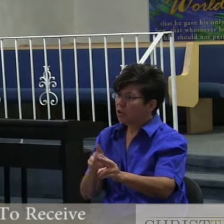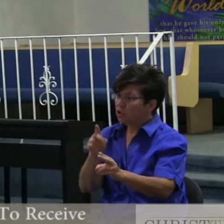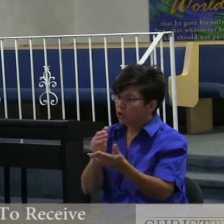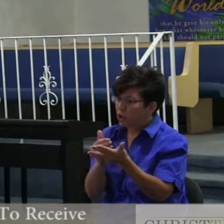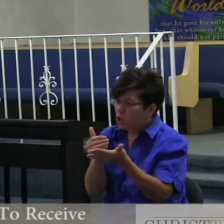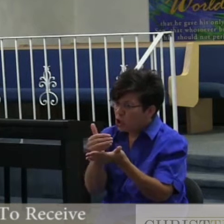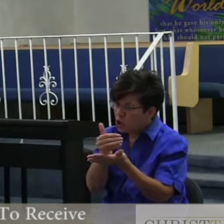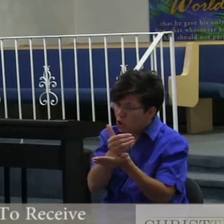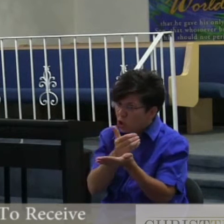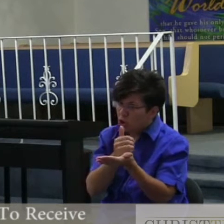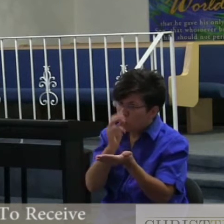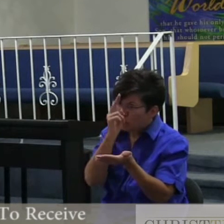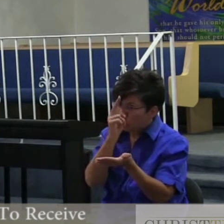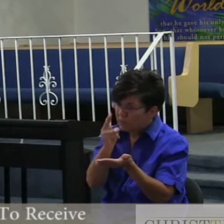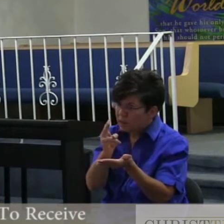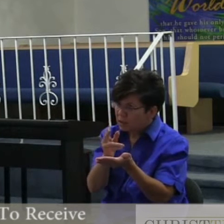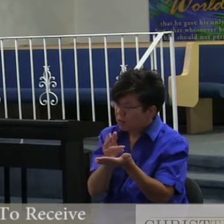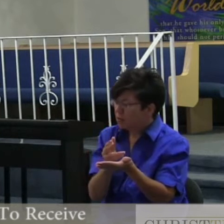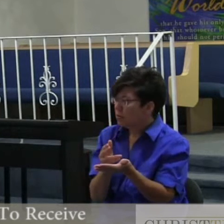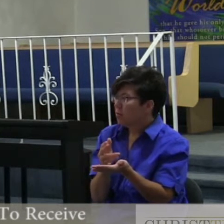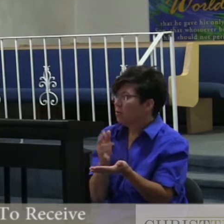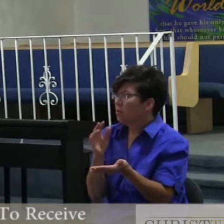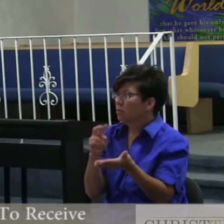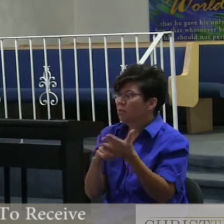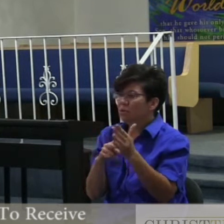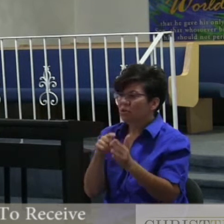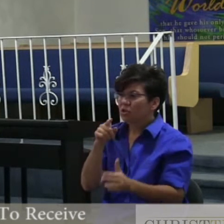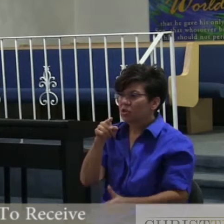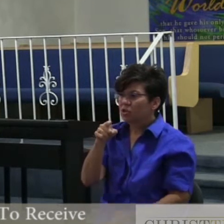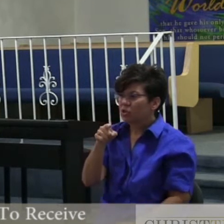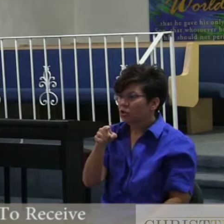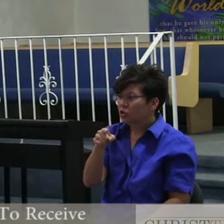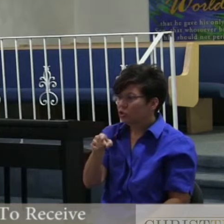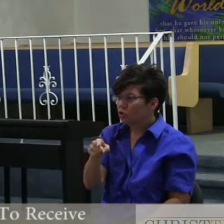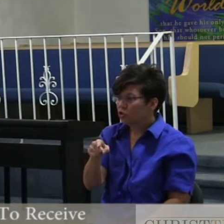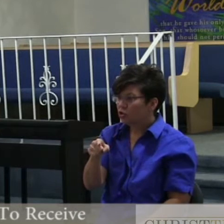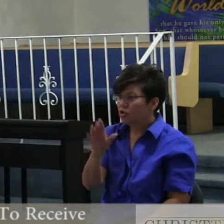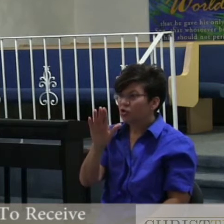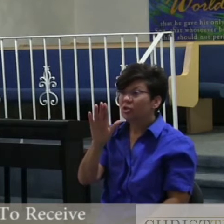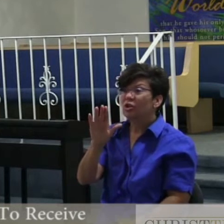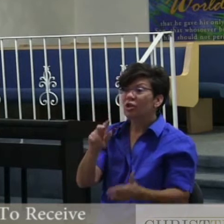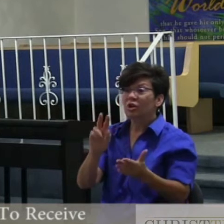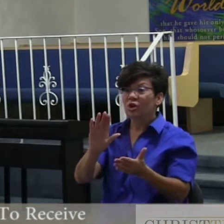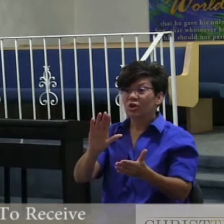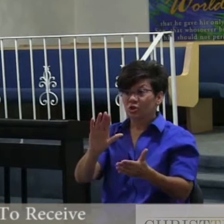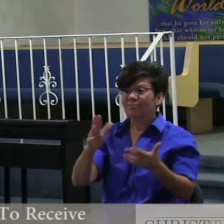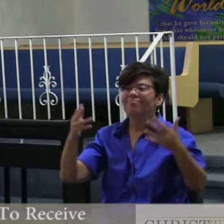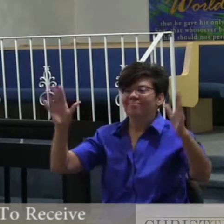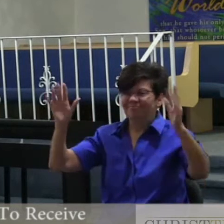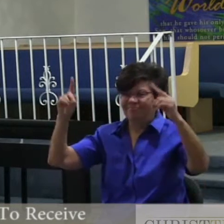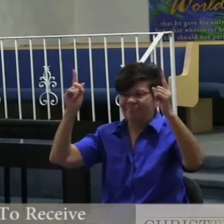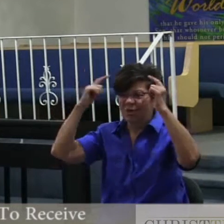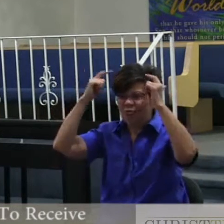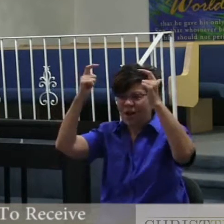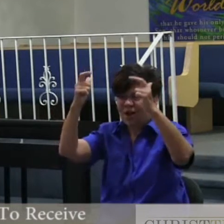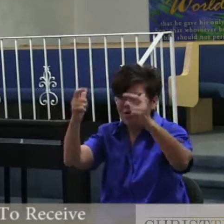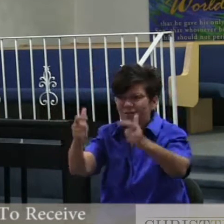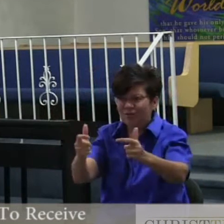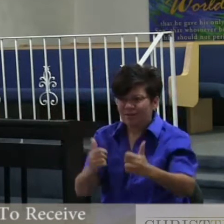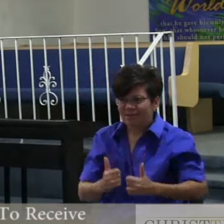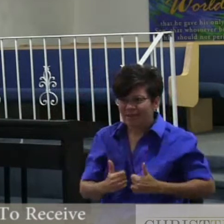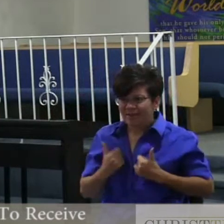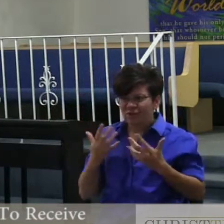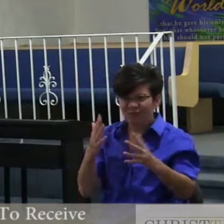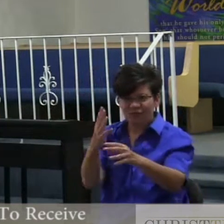earned that respect. That means she was wearing the crown of life. She had received